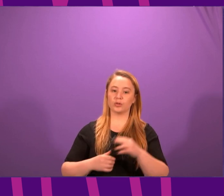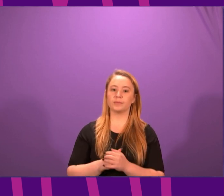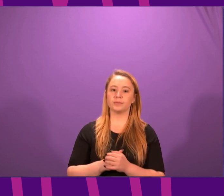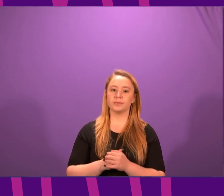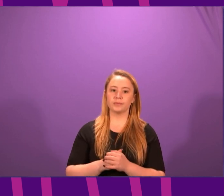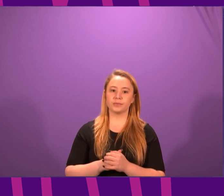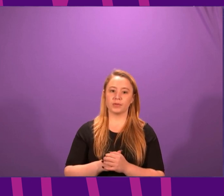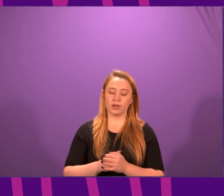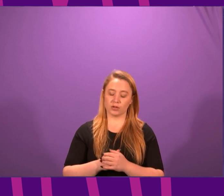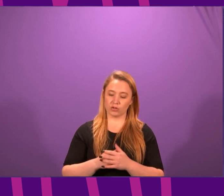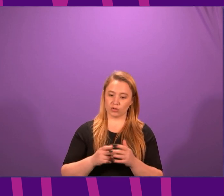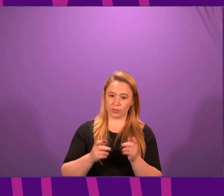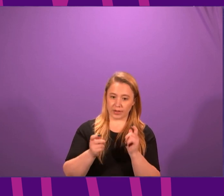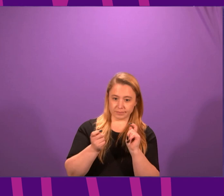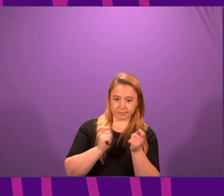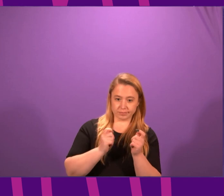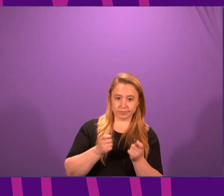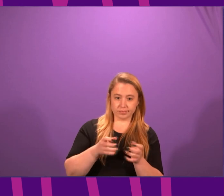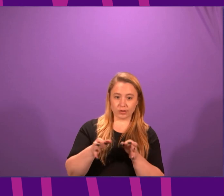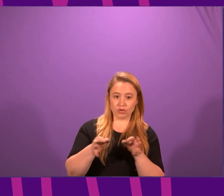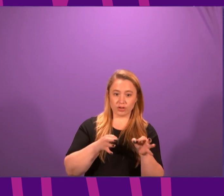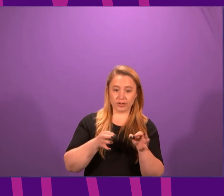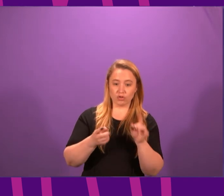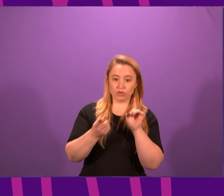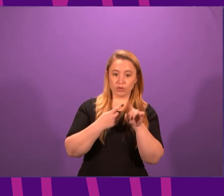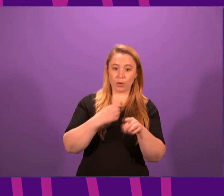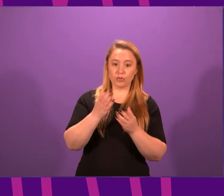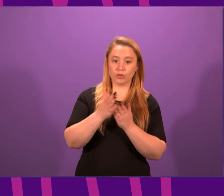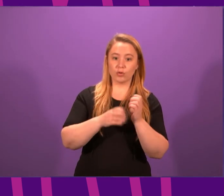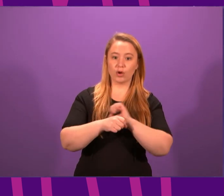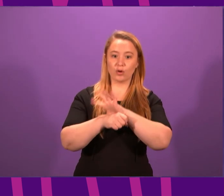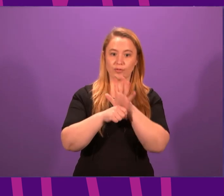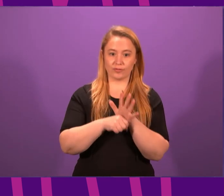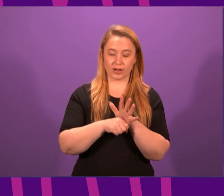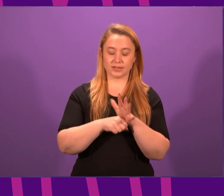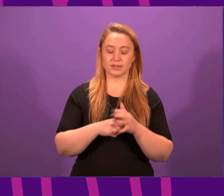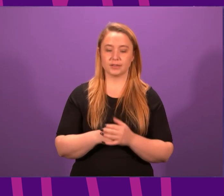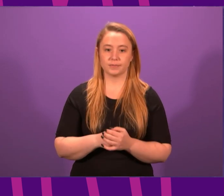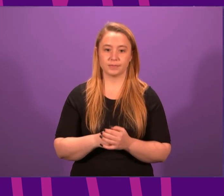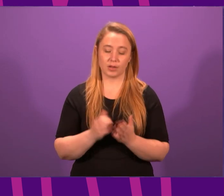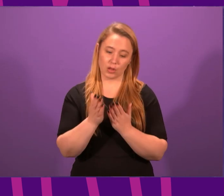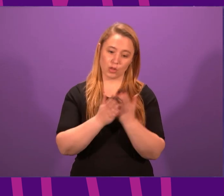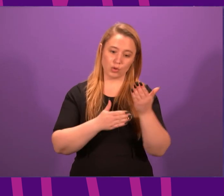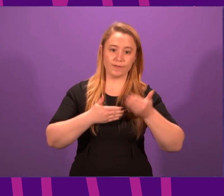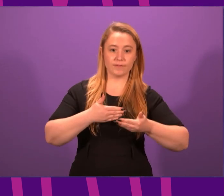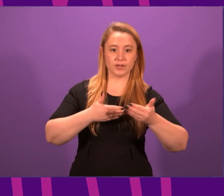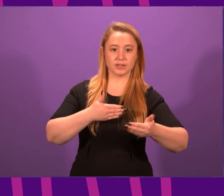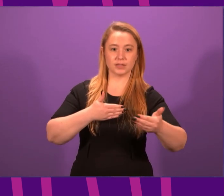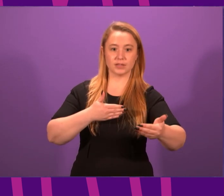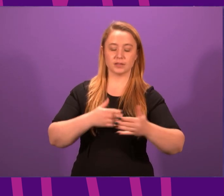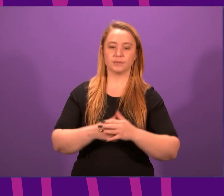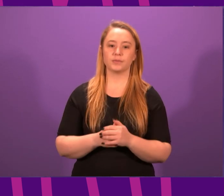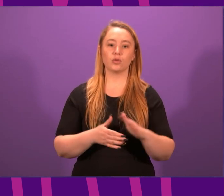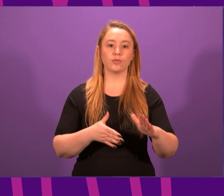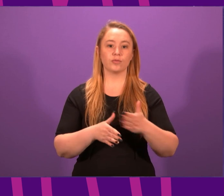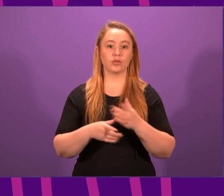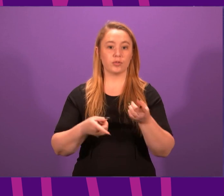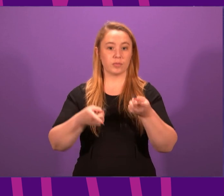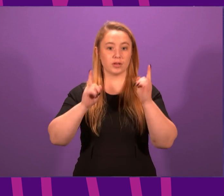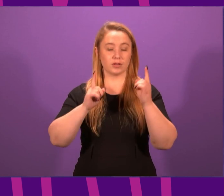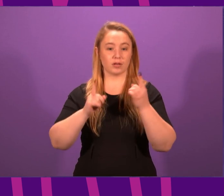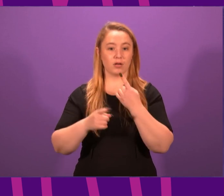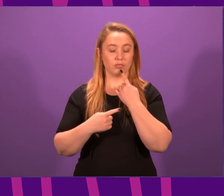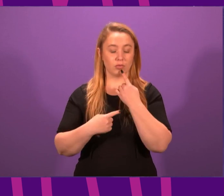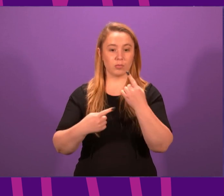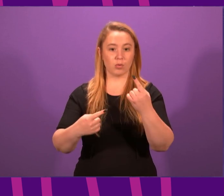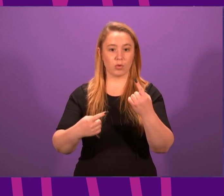strategic response to dealing with the COVID-19 pandemic through the next phases. As the First Minister reported earlier, today we've